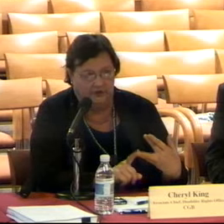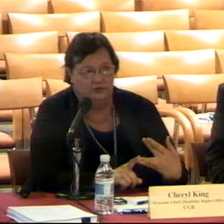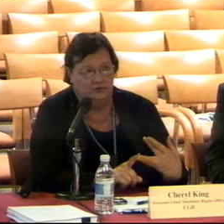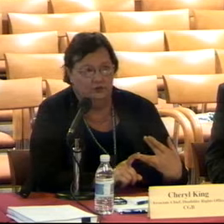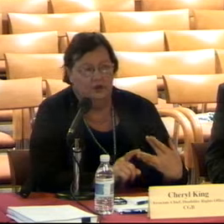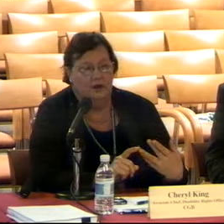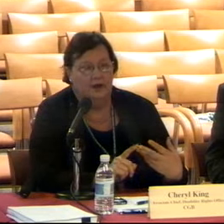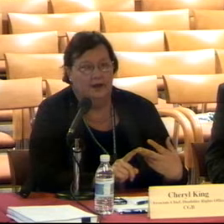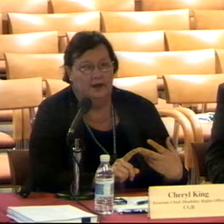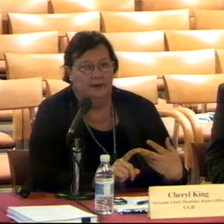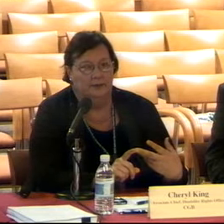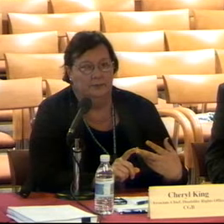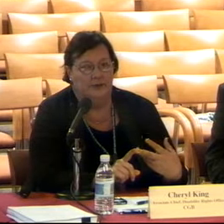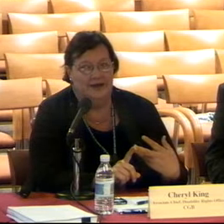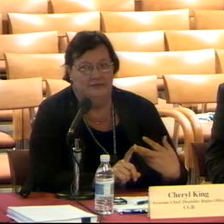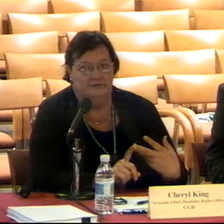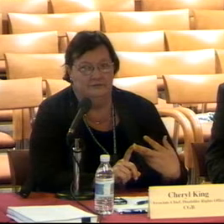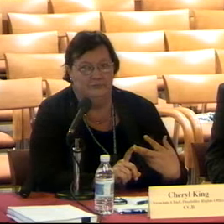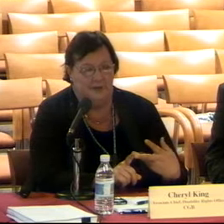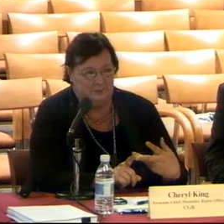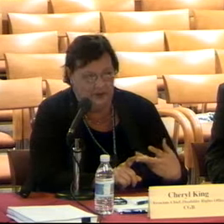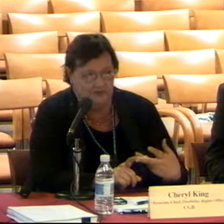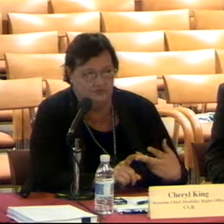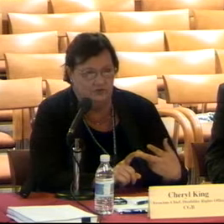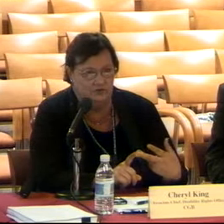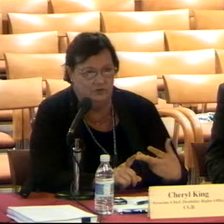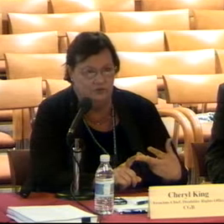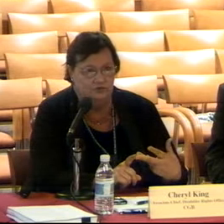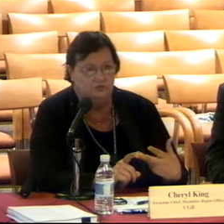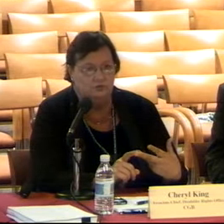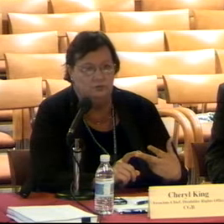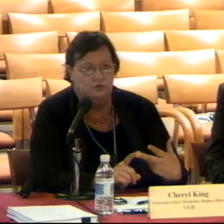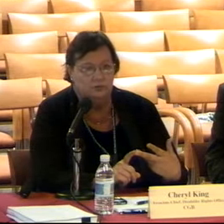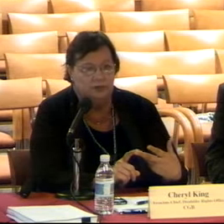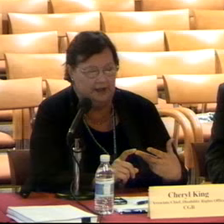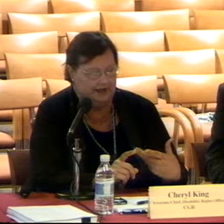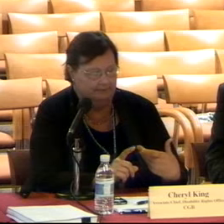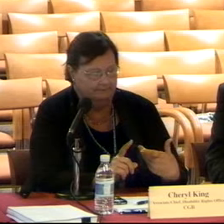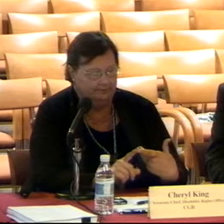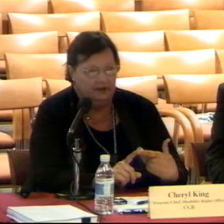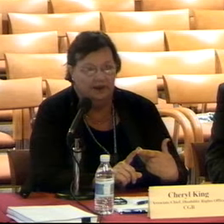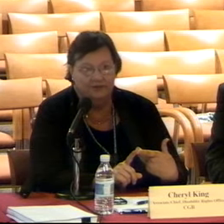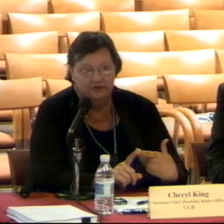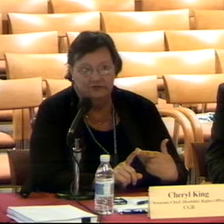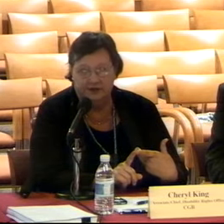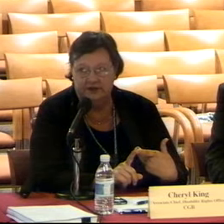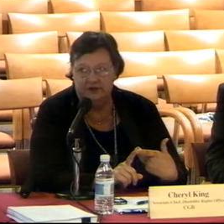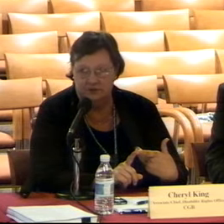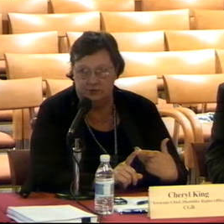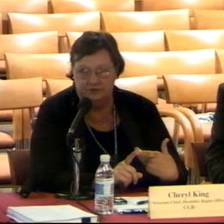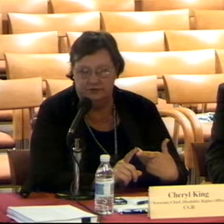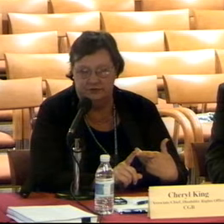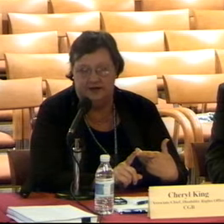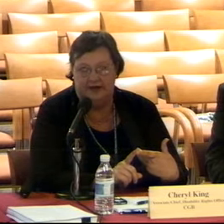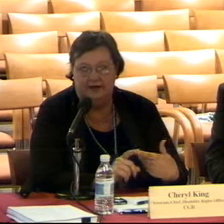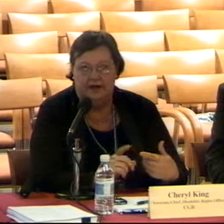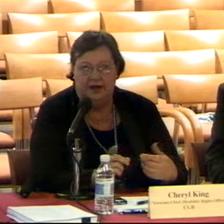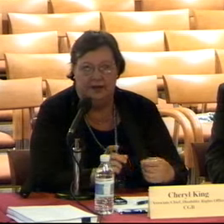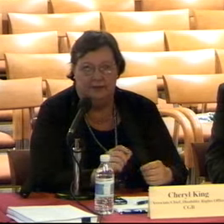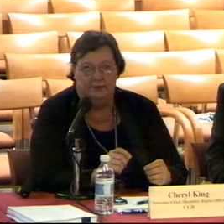structure, we have populations that are used to using relay, and there's a funding source for that. And I